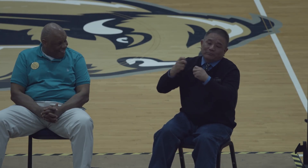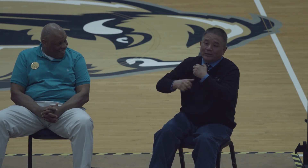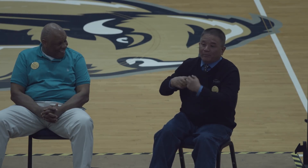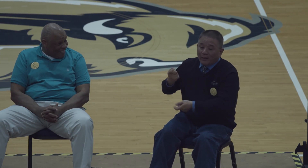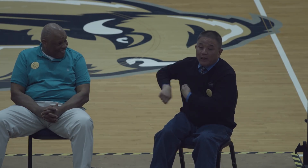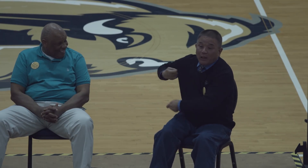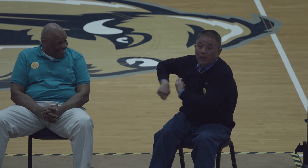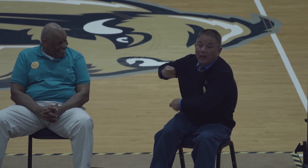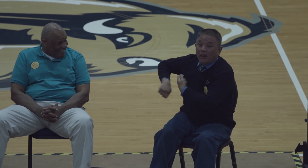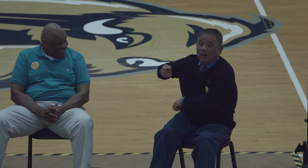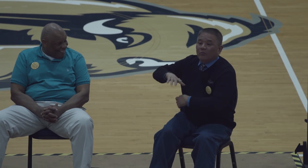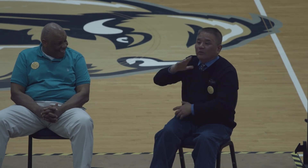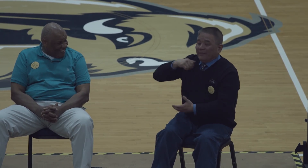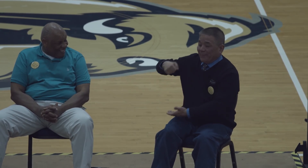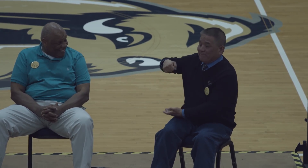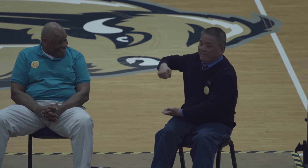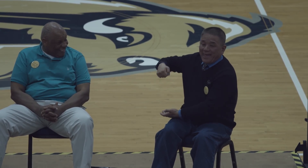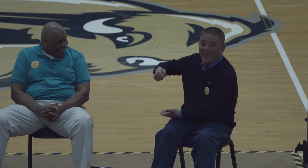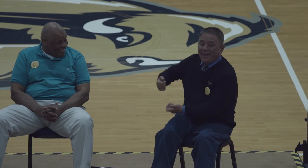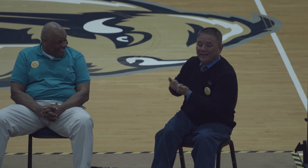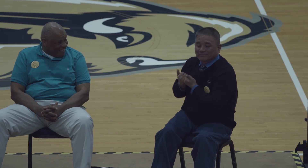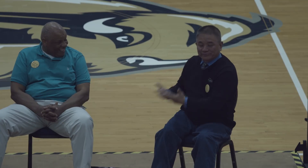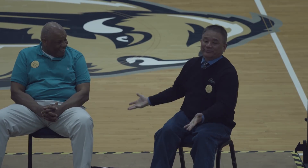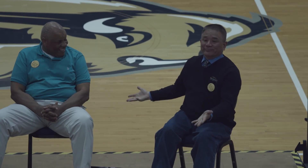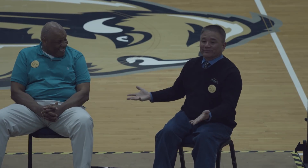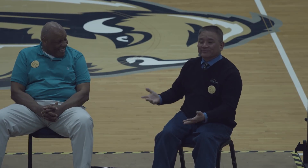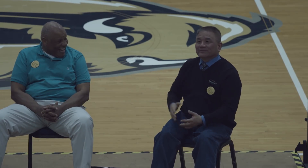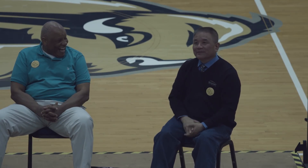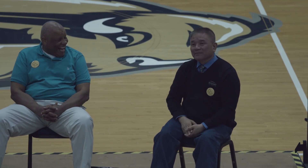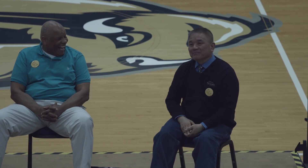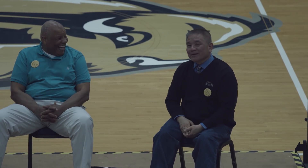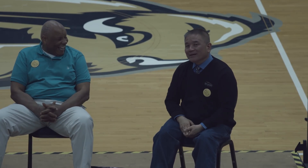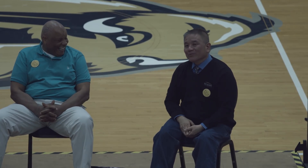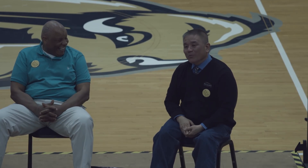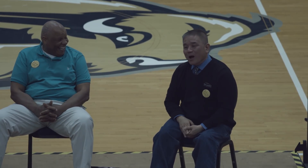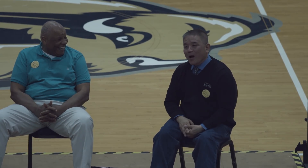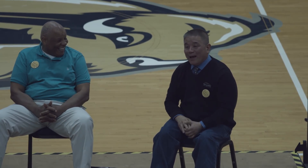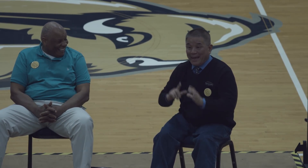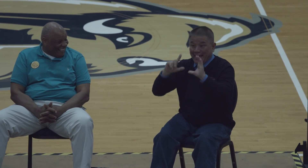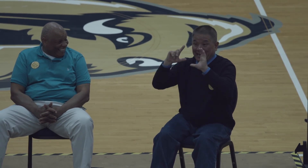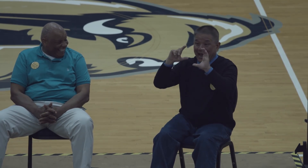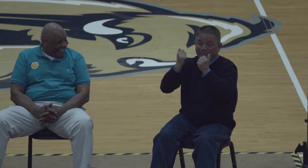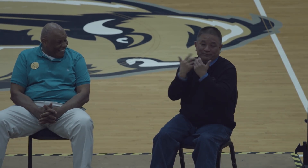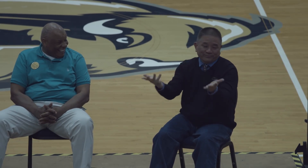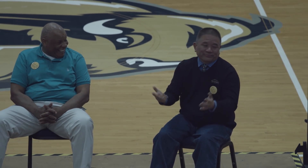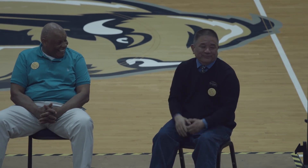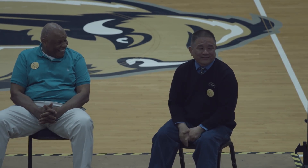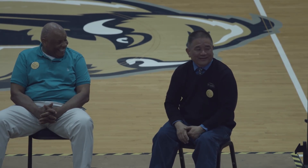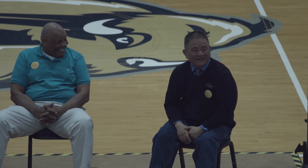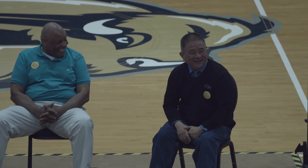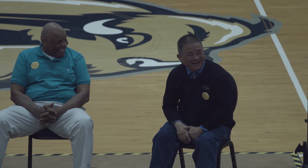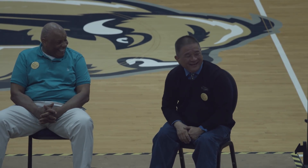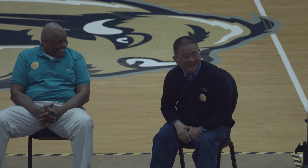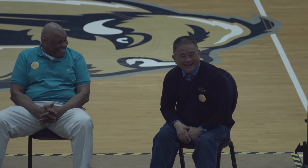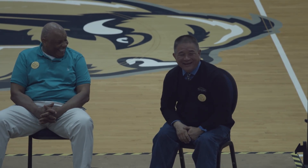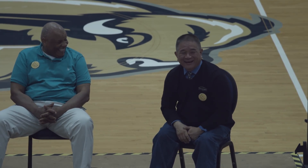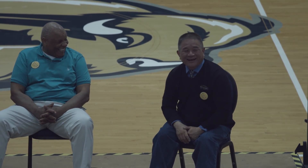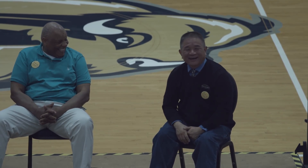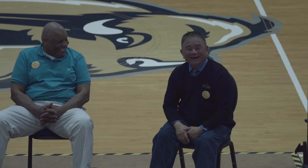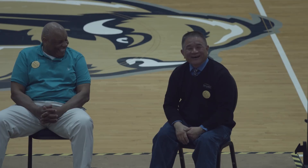if a dog ate it, whatever. I kept on resupplying my film, and I just blew through film, and my